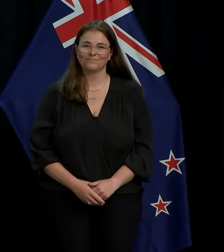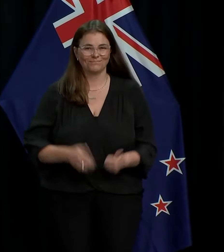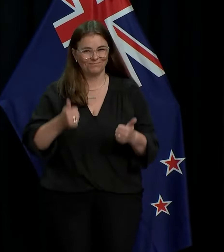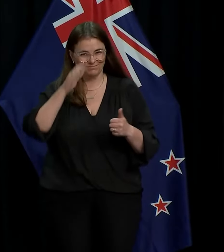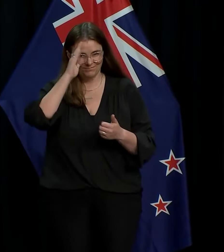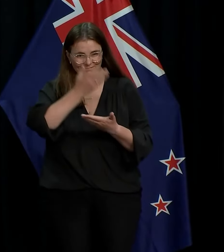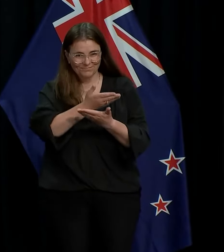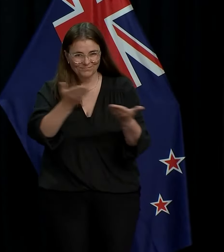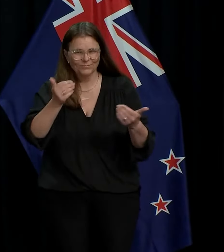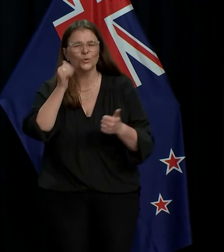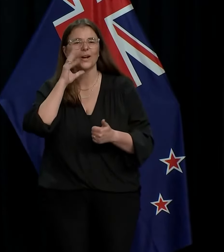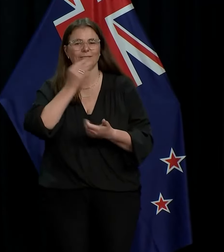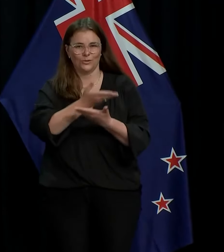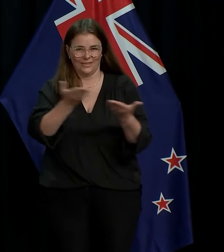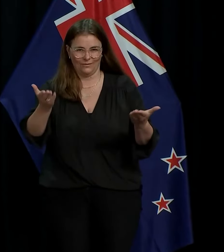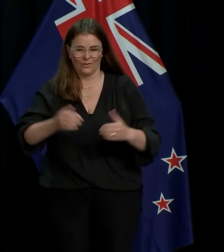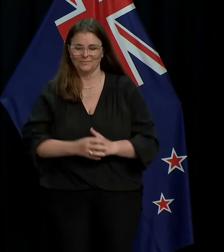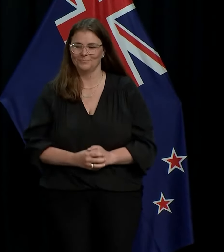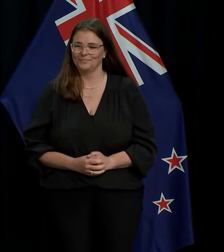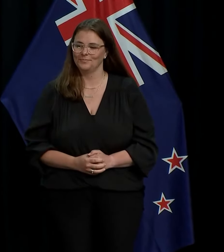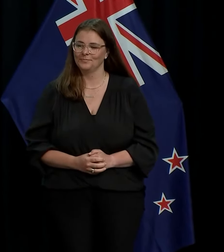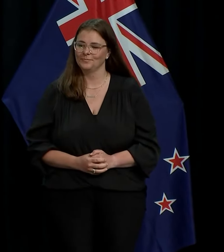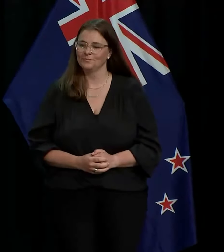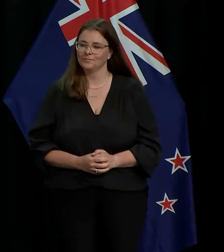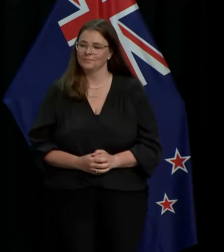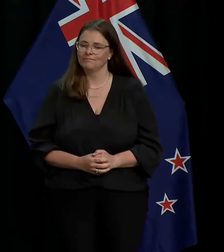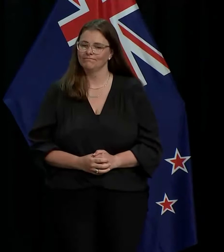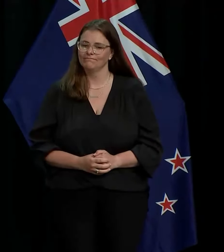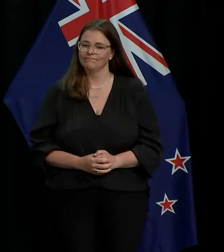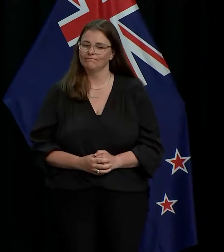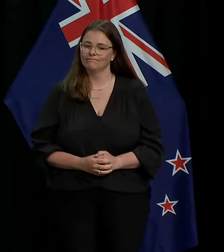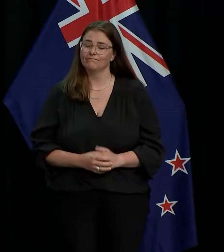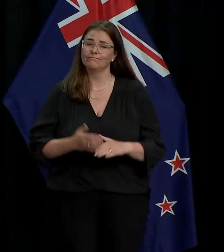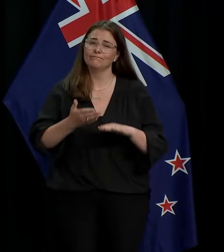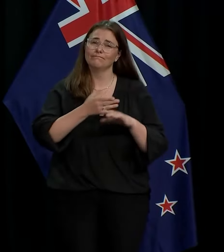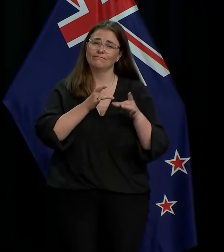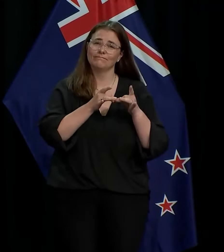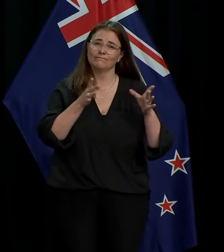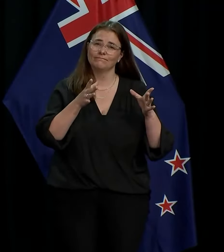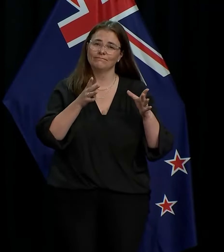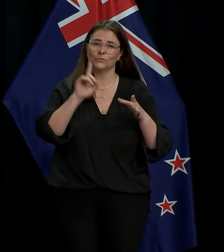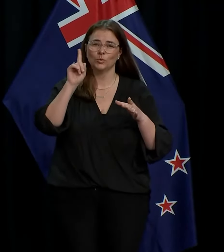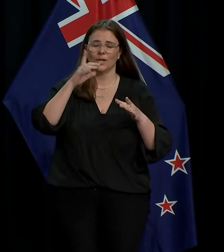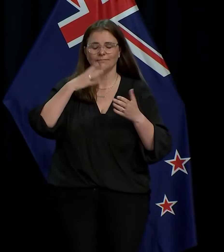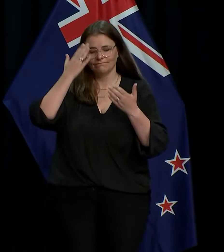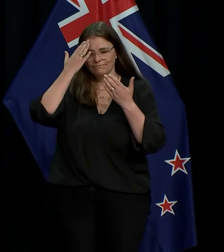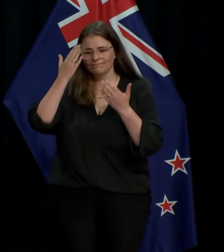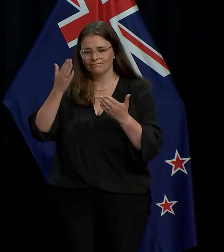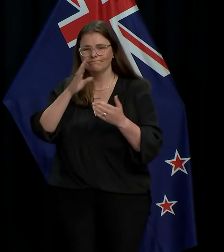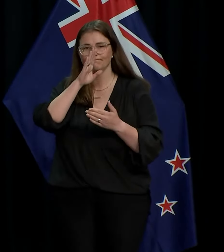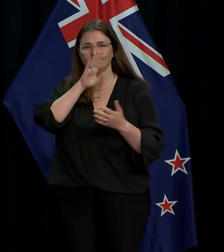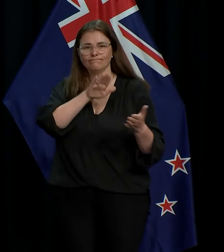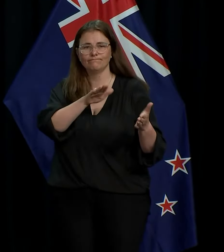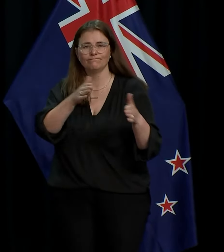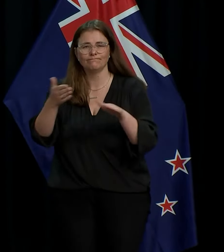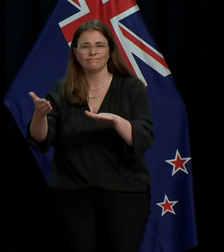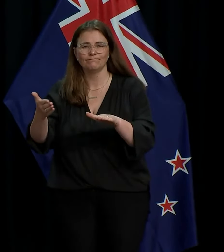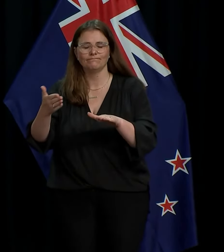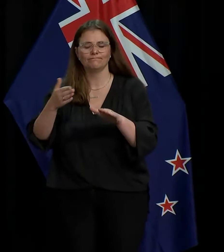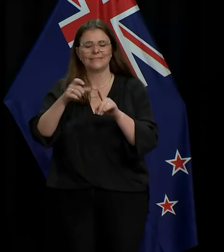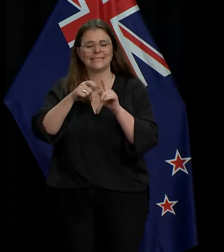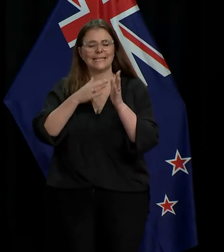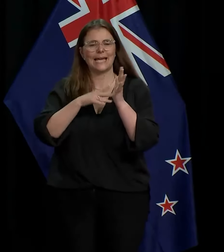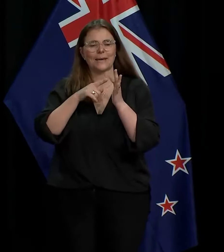Kia ora koutou katoa. Good afternoon, everyone. Firstly, today I want to acknowledge the sad passing of